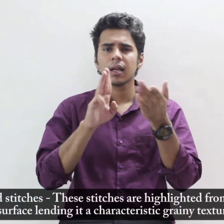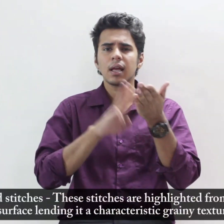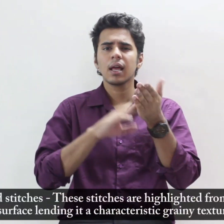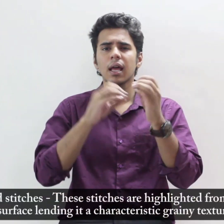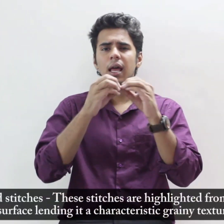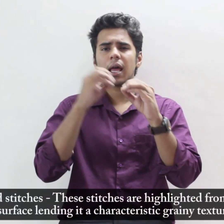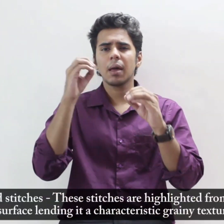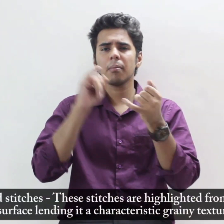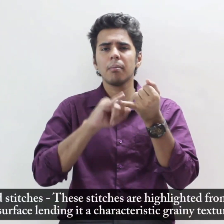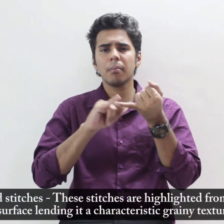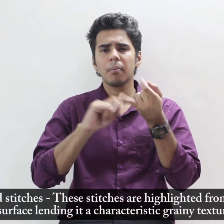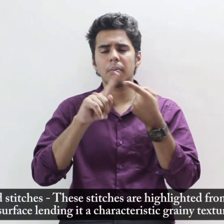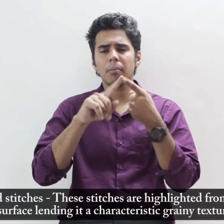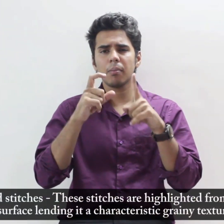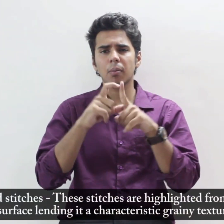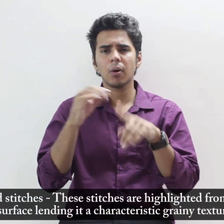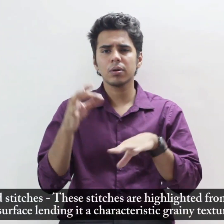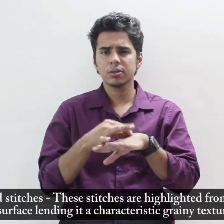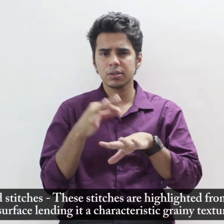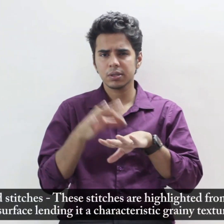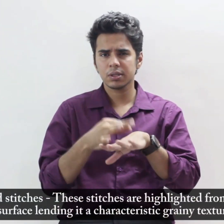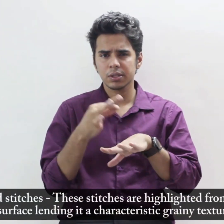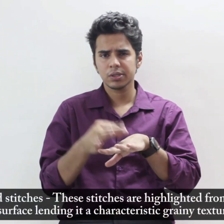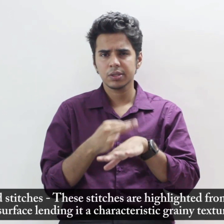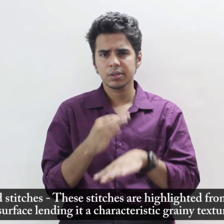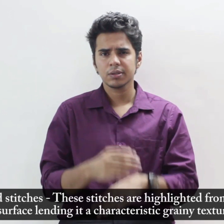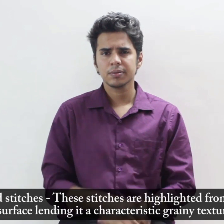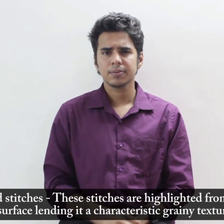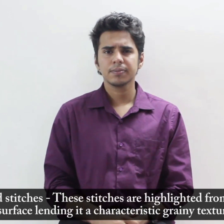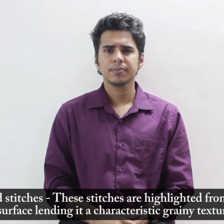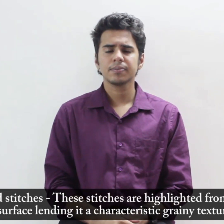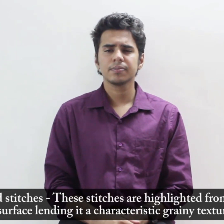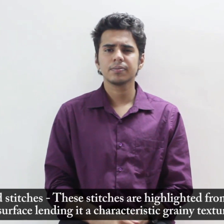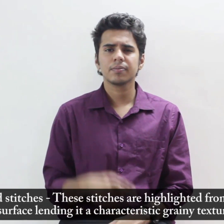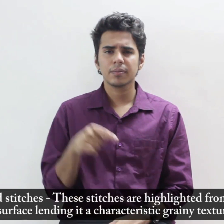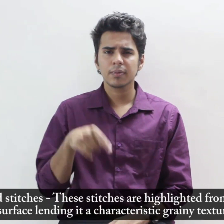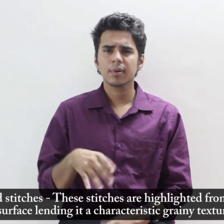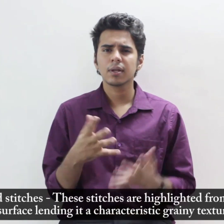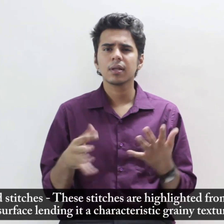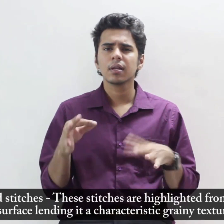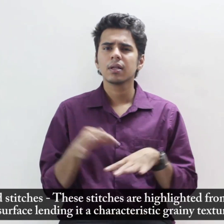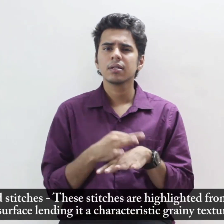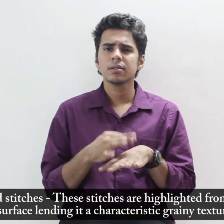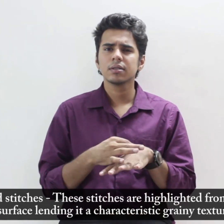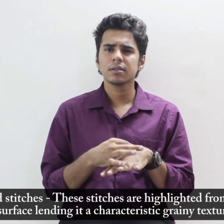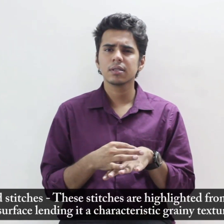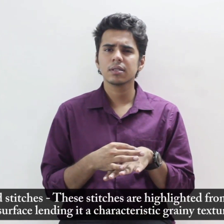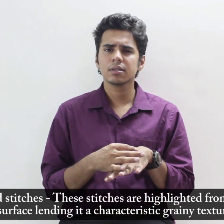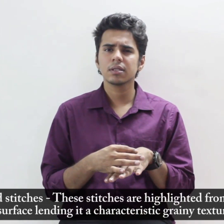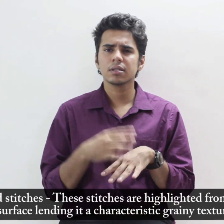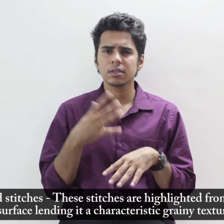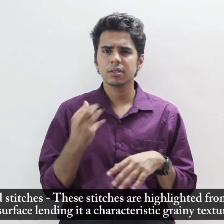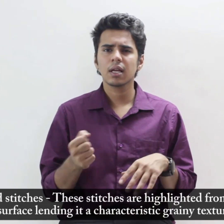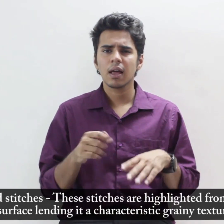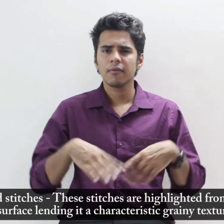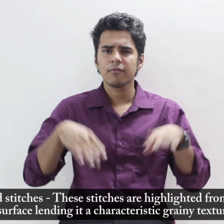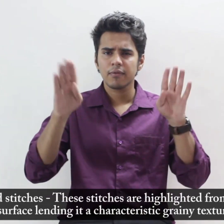Embossed stitches. These stitches are highlighted from the fabric surface, lending it a characteristic grainy